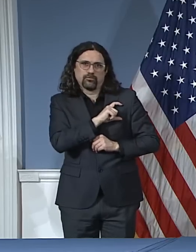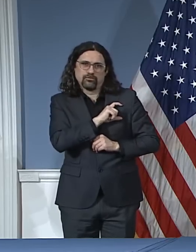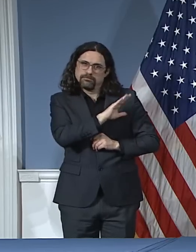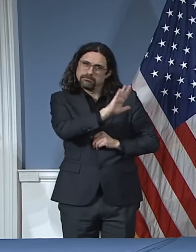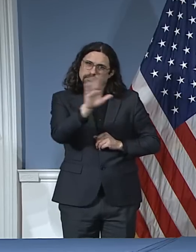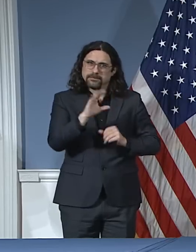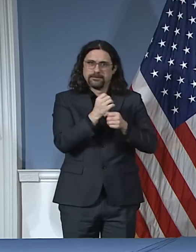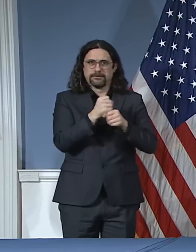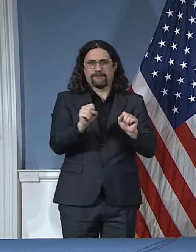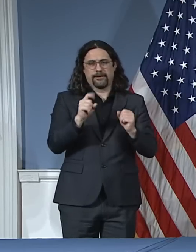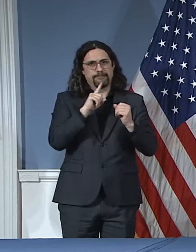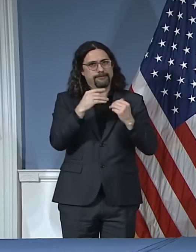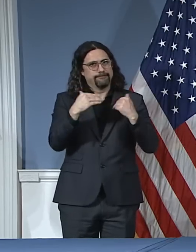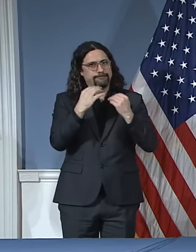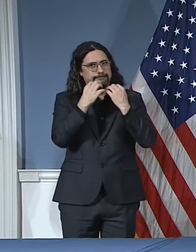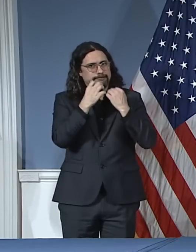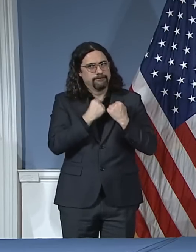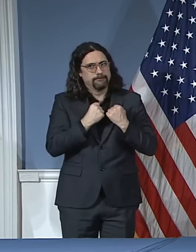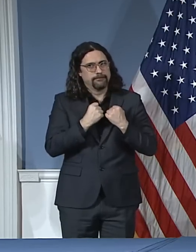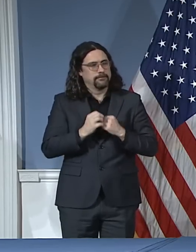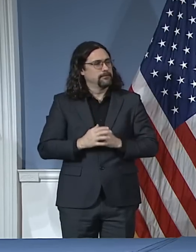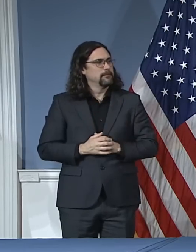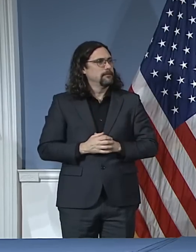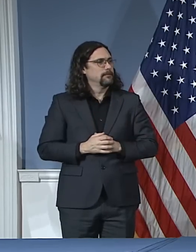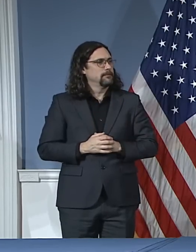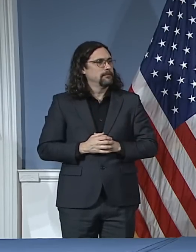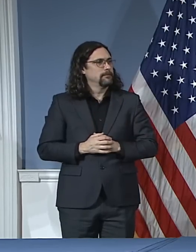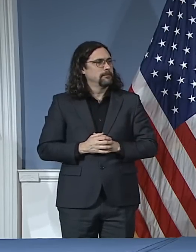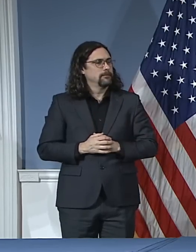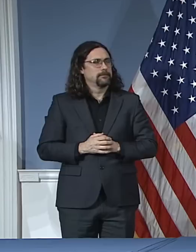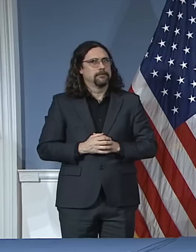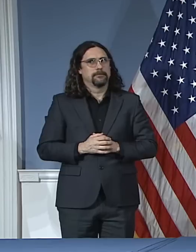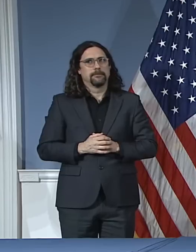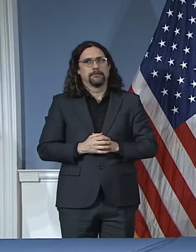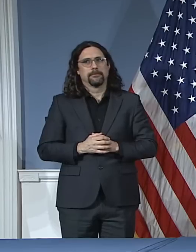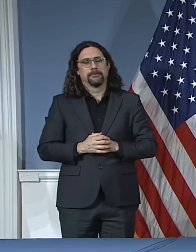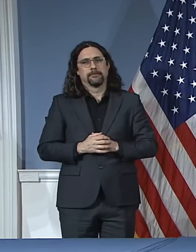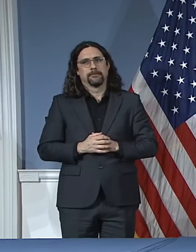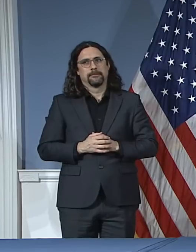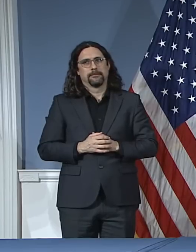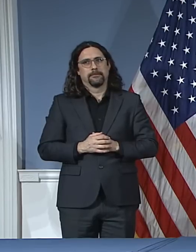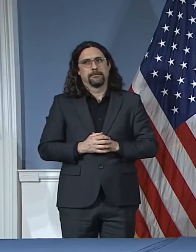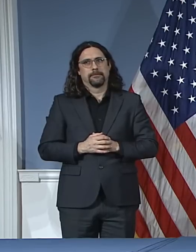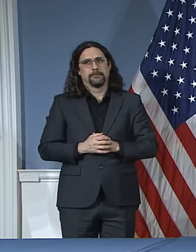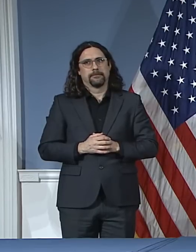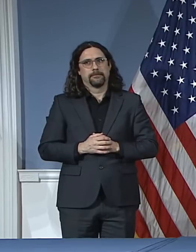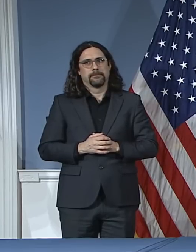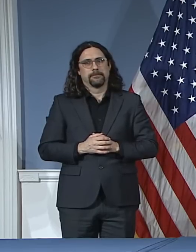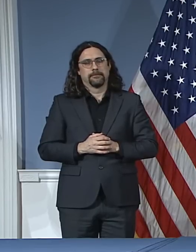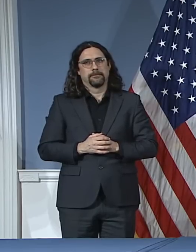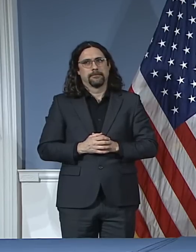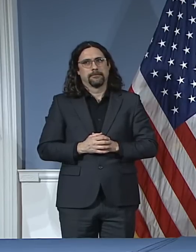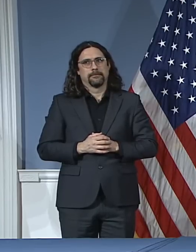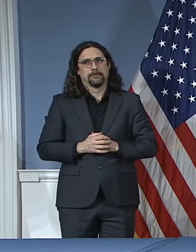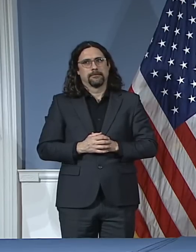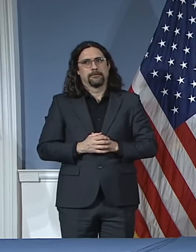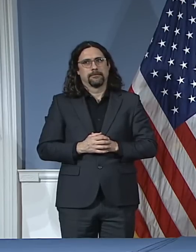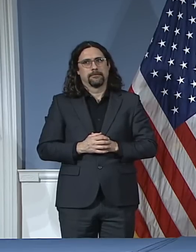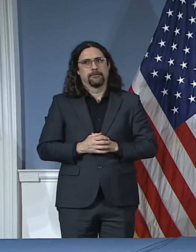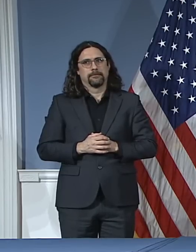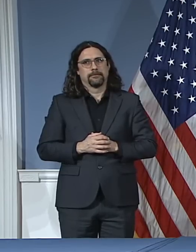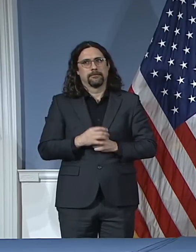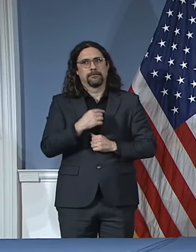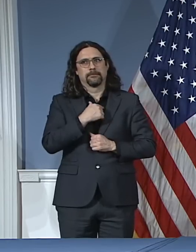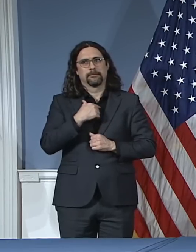We have updates. I know some of them, I believe, have been announced about changes in testing